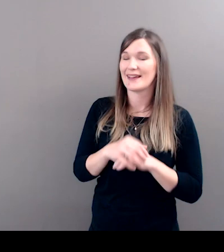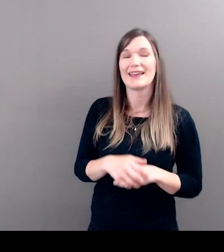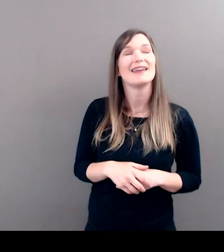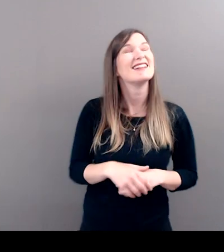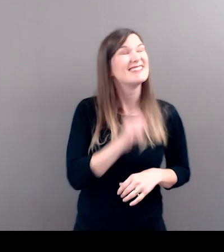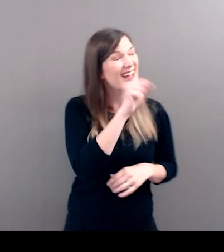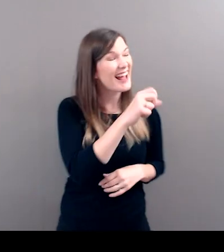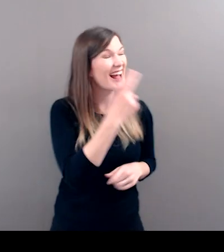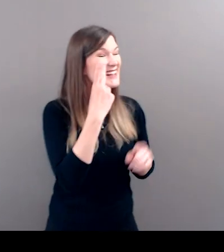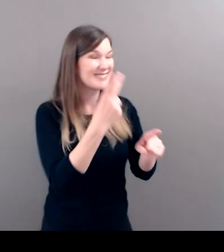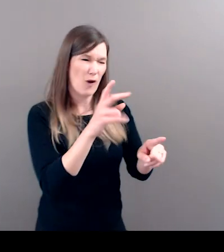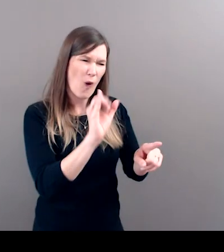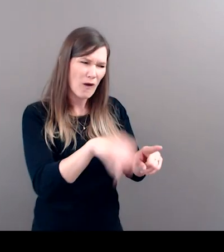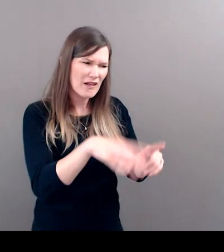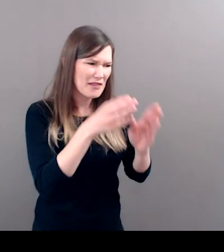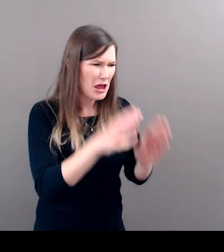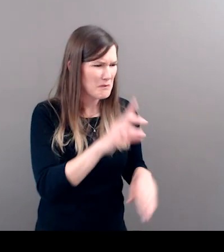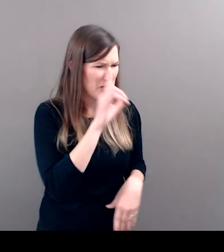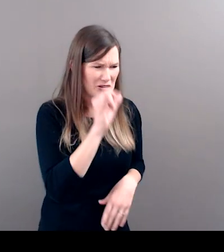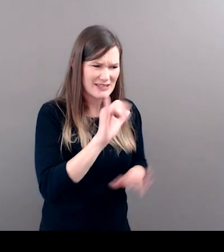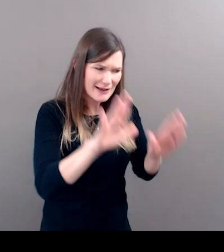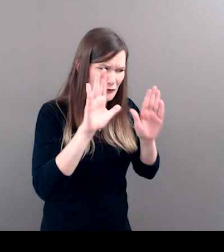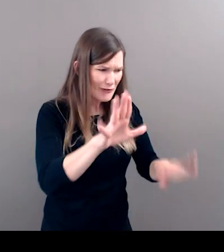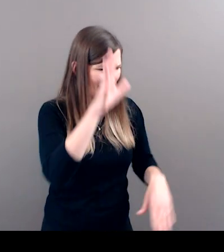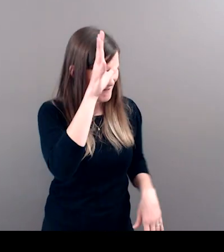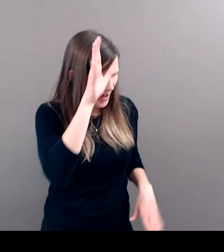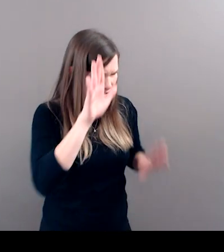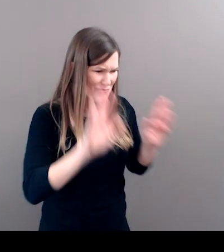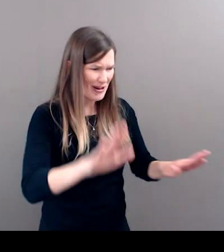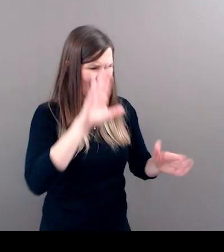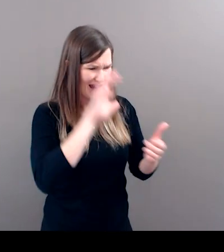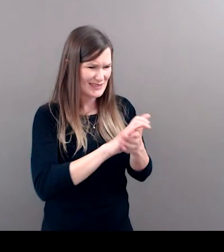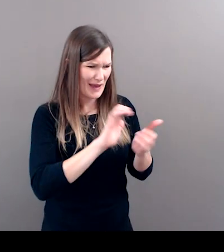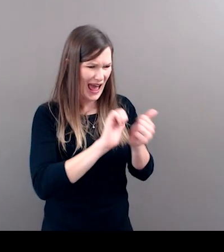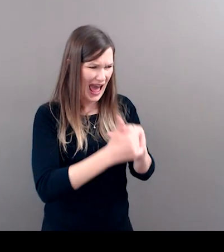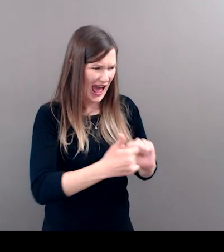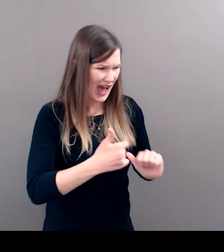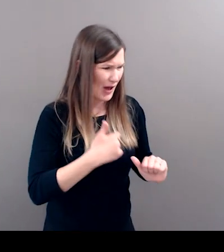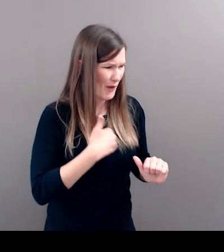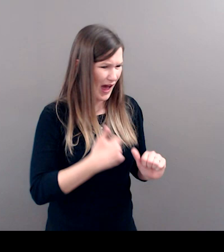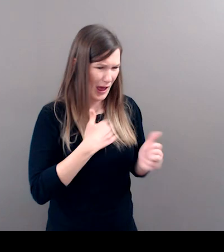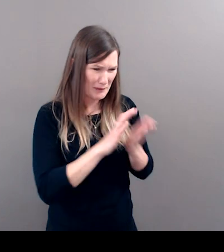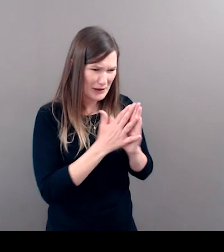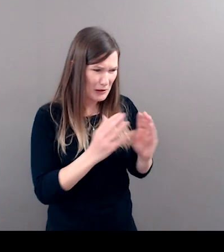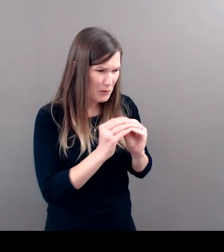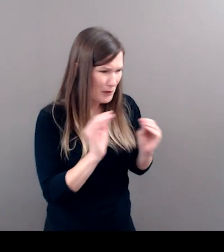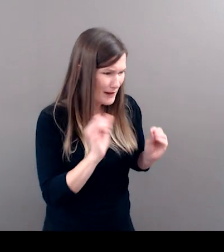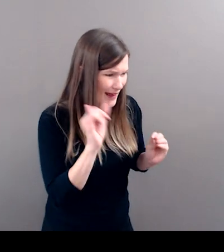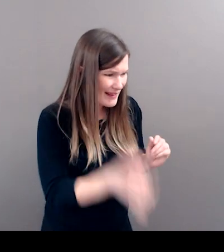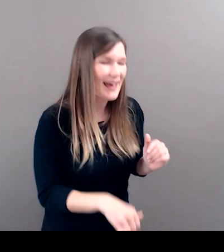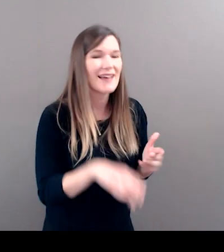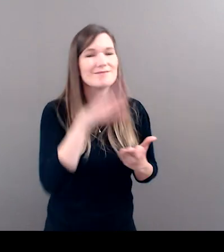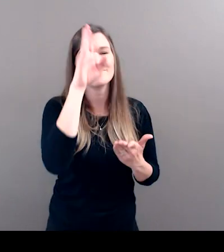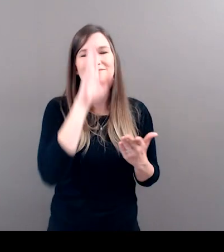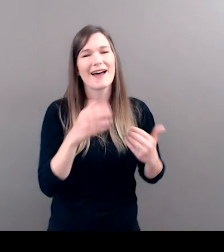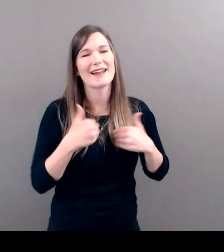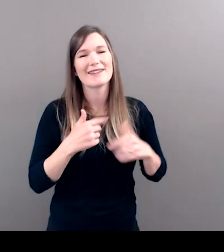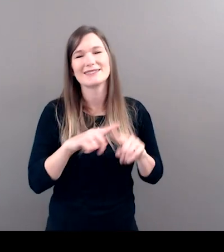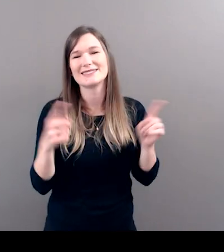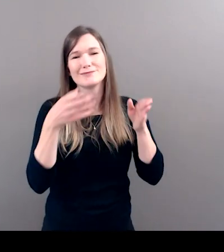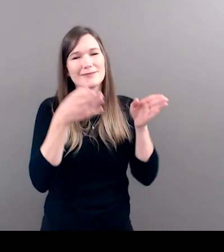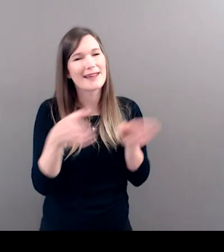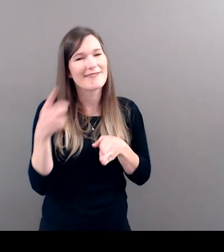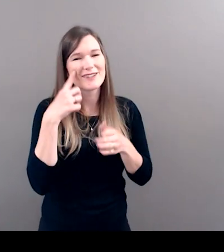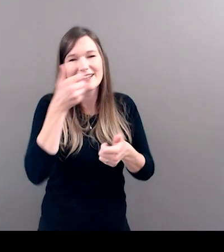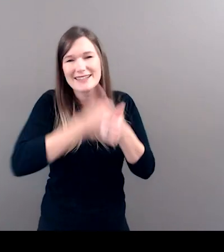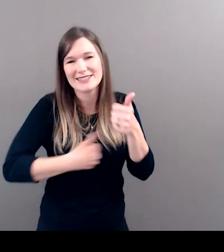great husband, and how come I'm not doing that? Or right. How can I be better at that? But God truly does have a unique calling for each of us. And that's something that God showed